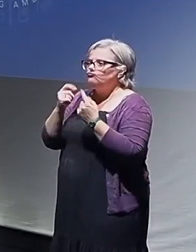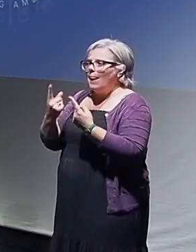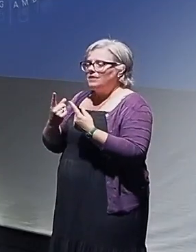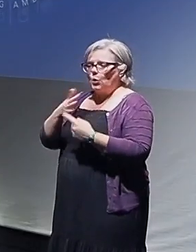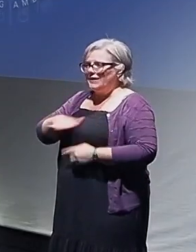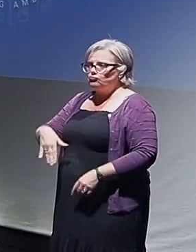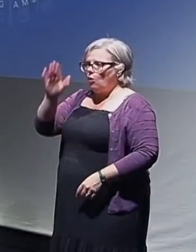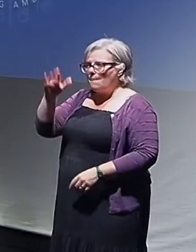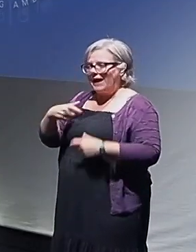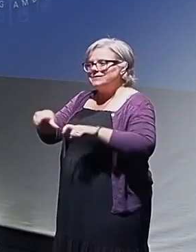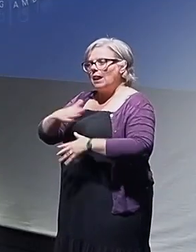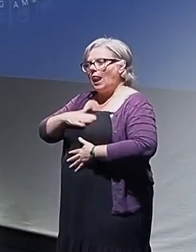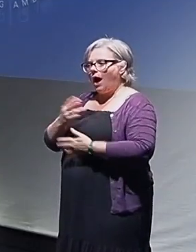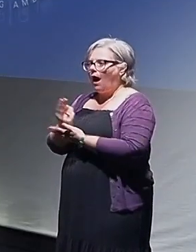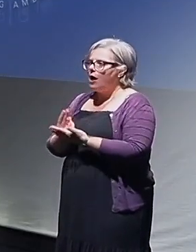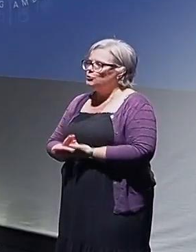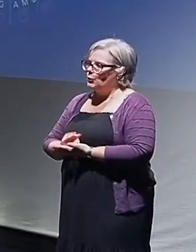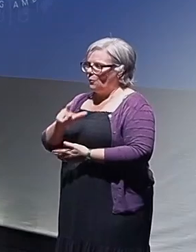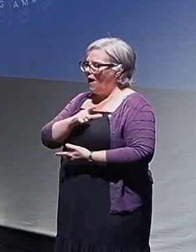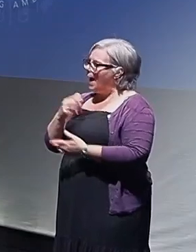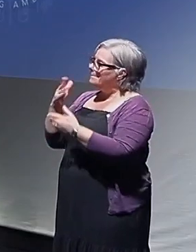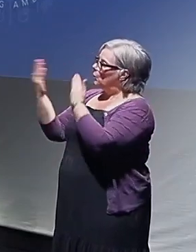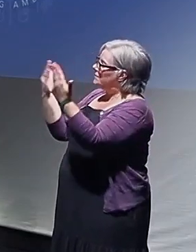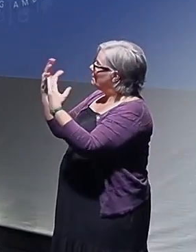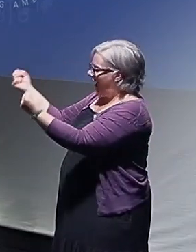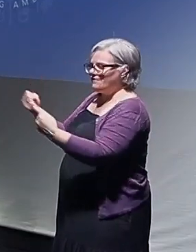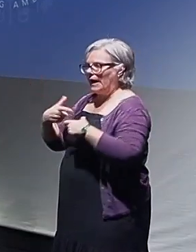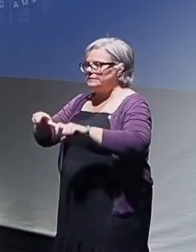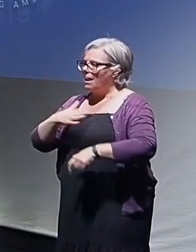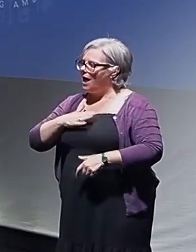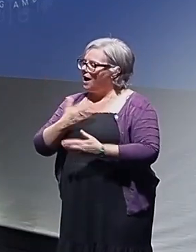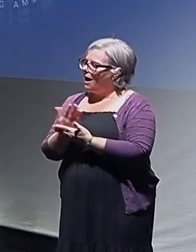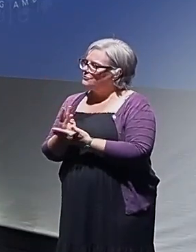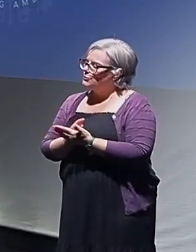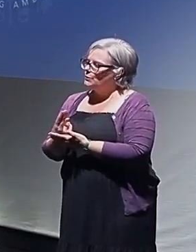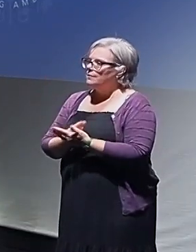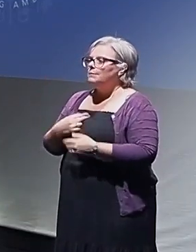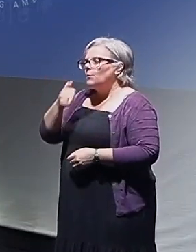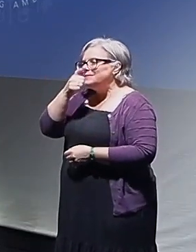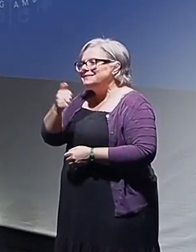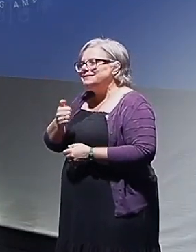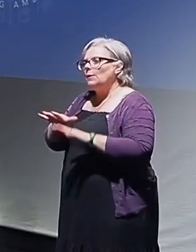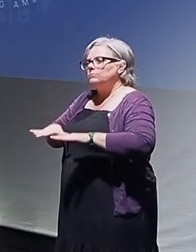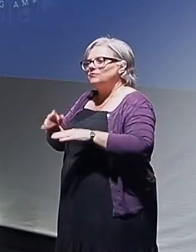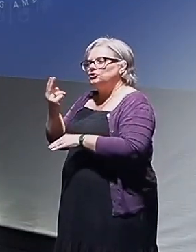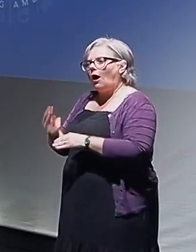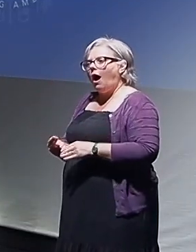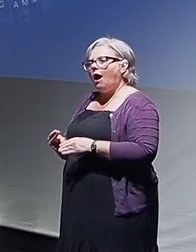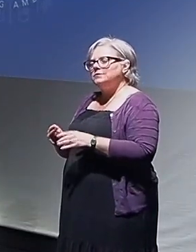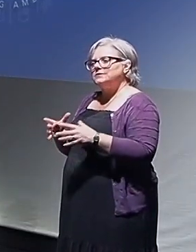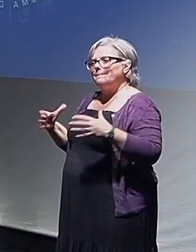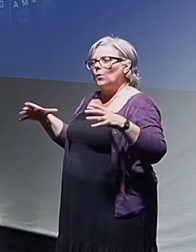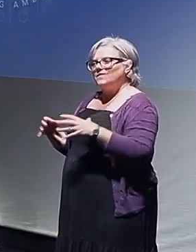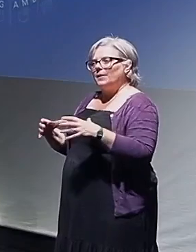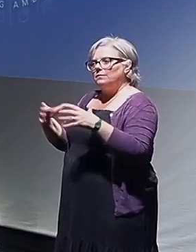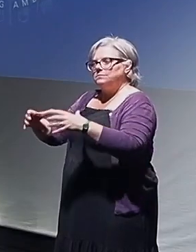still like cartoons because they're in museums, so that's adult. When I was 16, the Young British Artist movement was happening. A lot